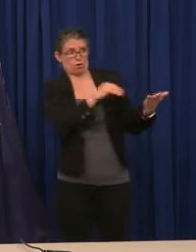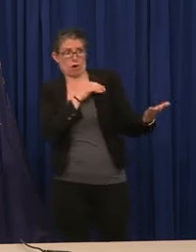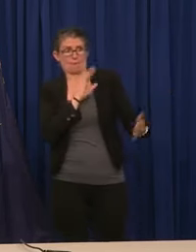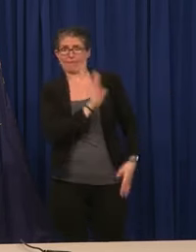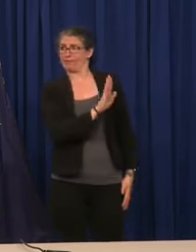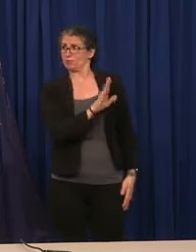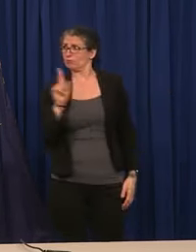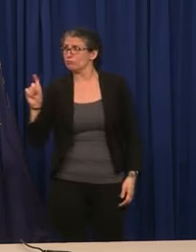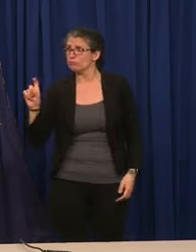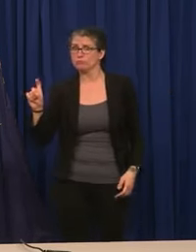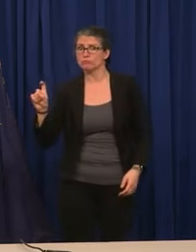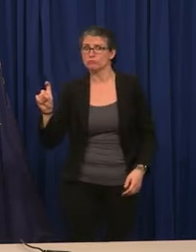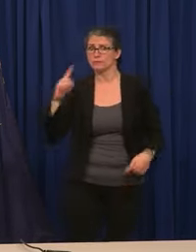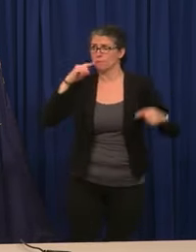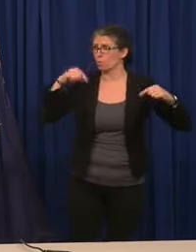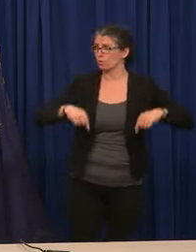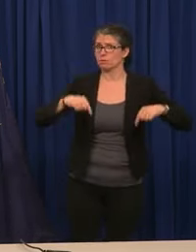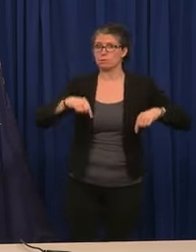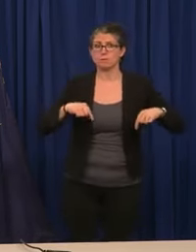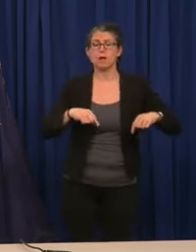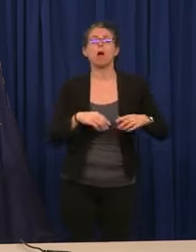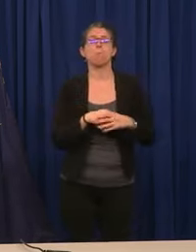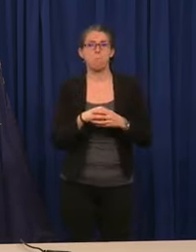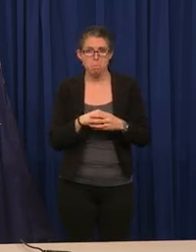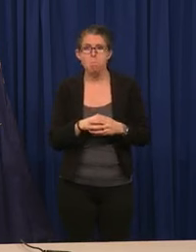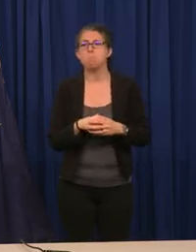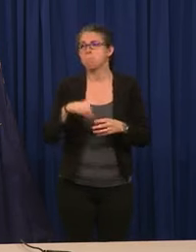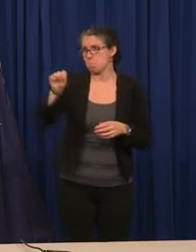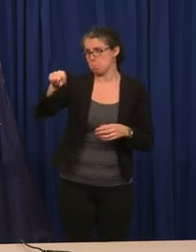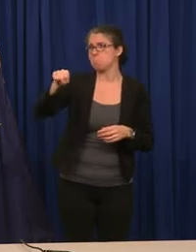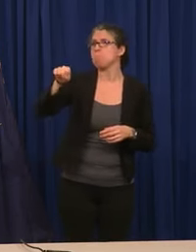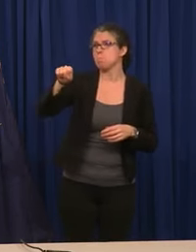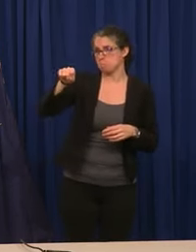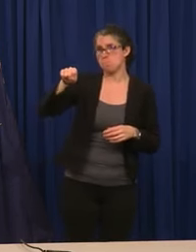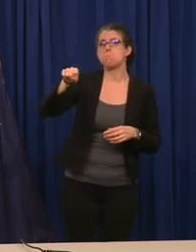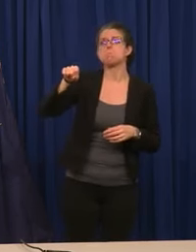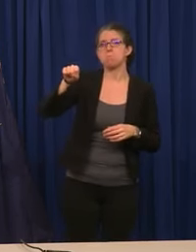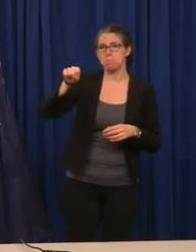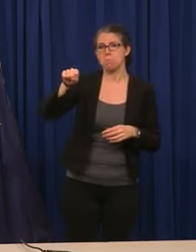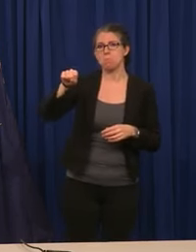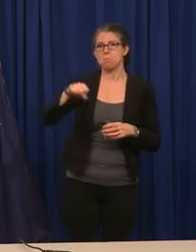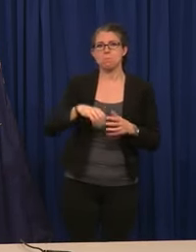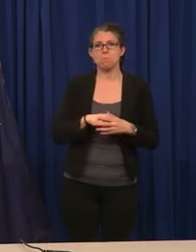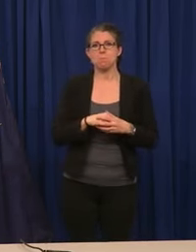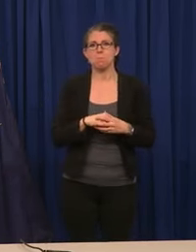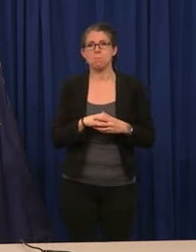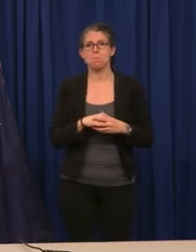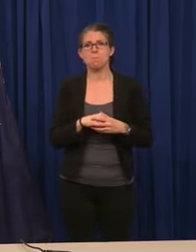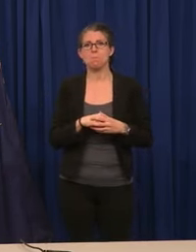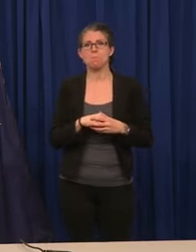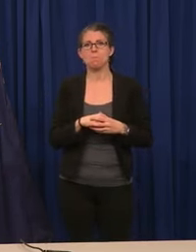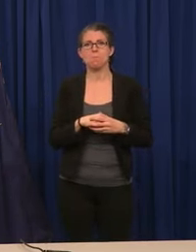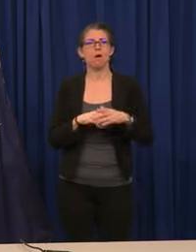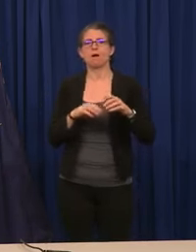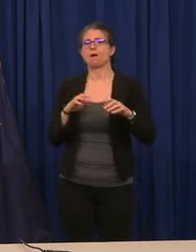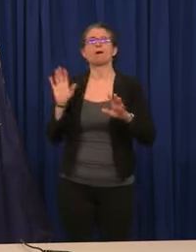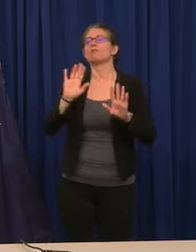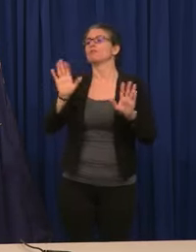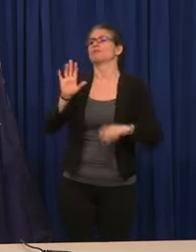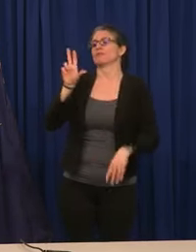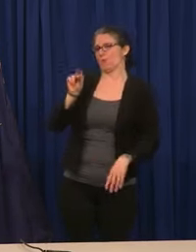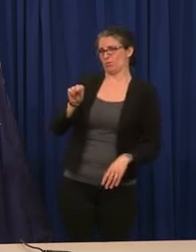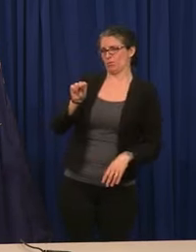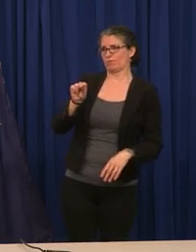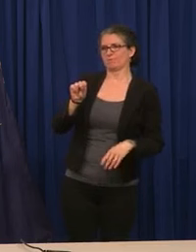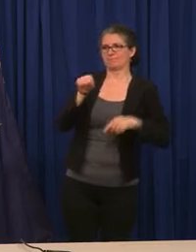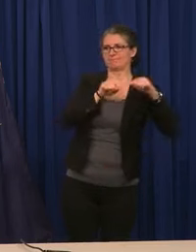we may want to adopt? And I can say with confidence that the answer is no. The things that we are doing, I think, are, A, in concert